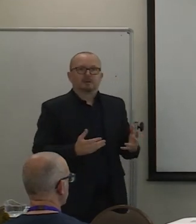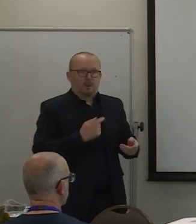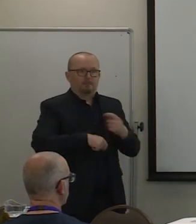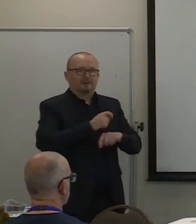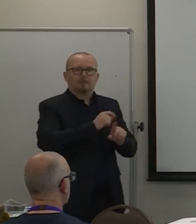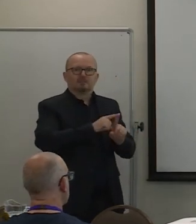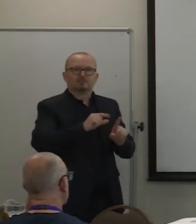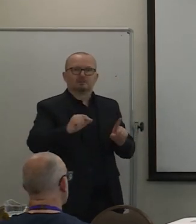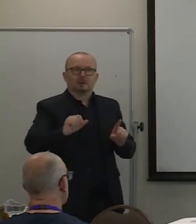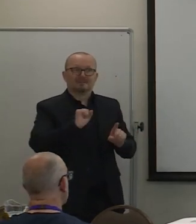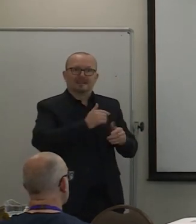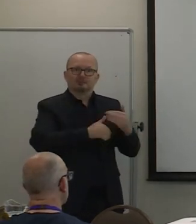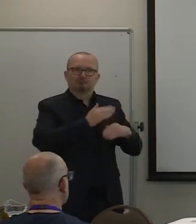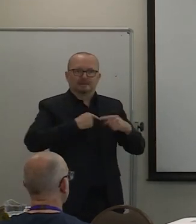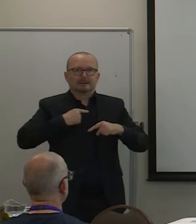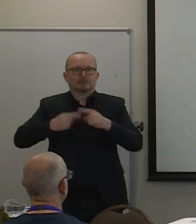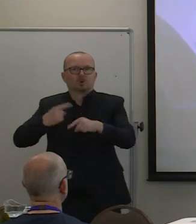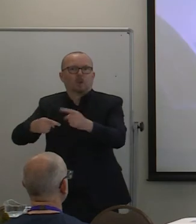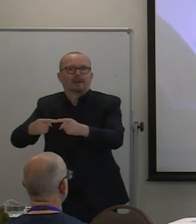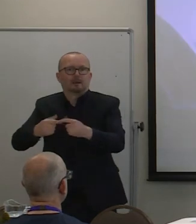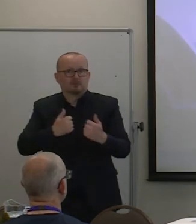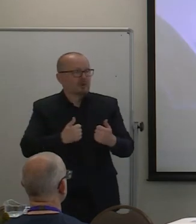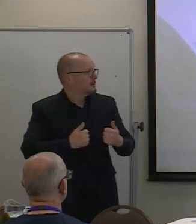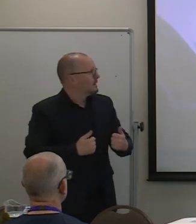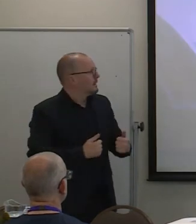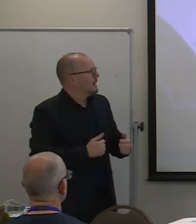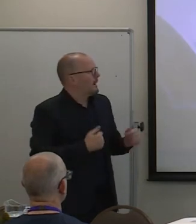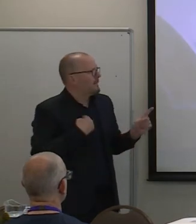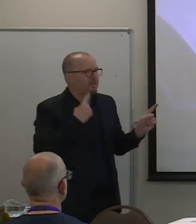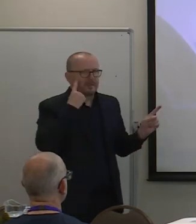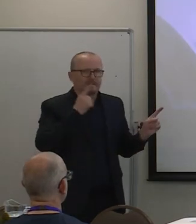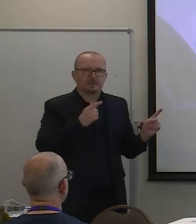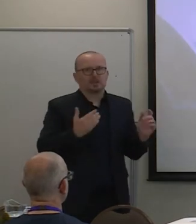history to not die. But I think there's a new hope.